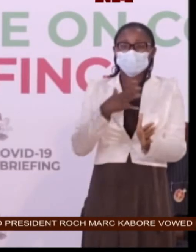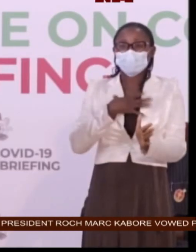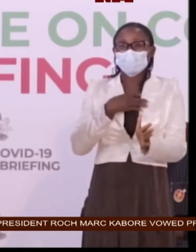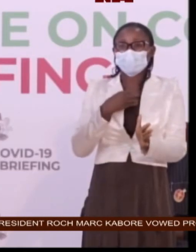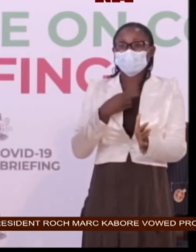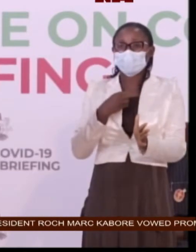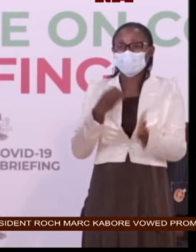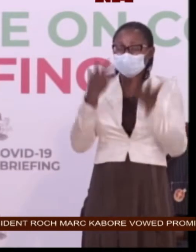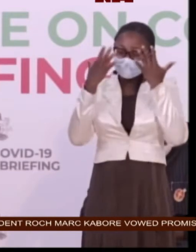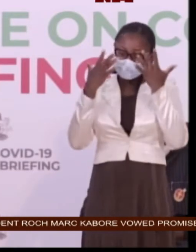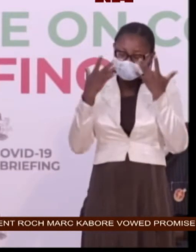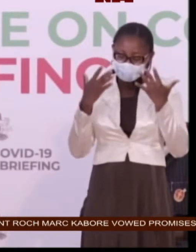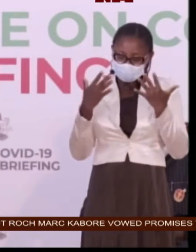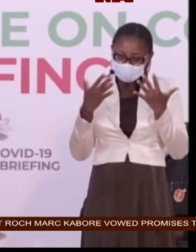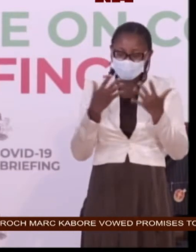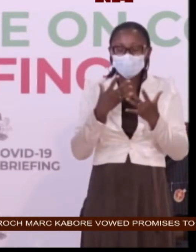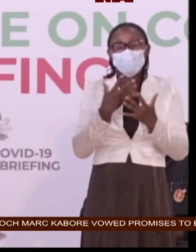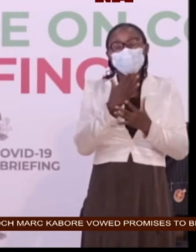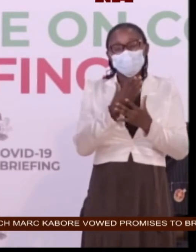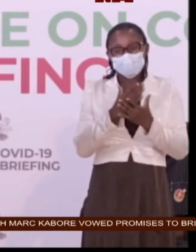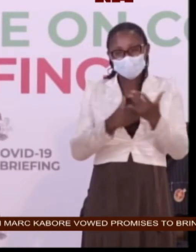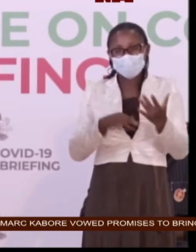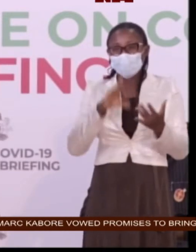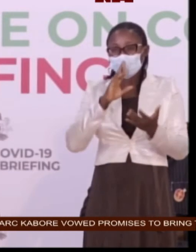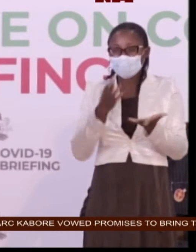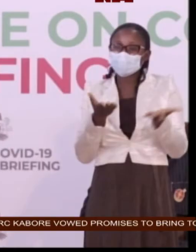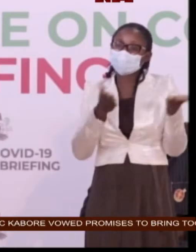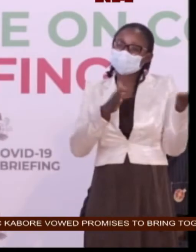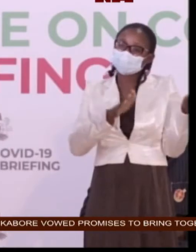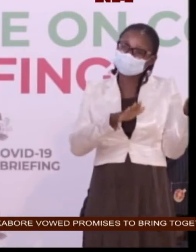the sad loss of some.